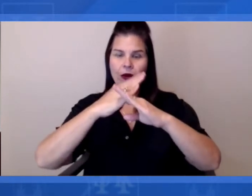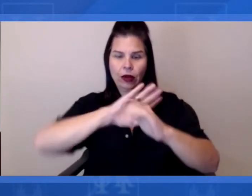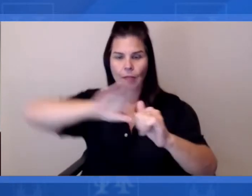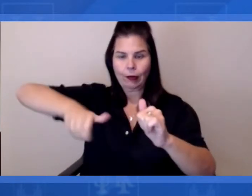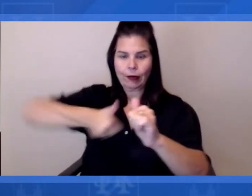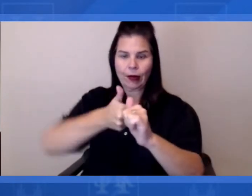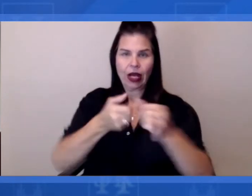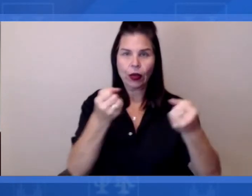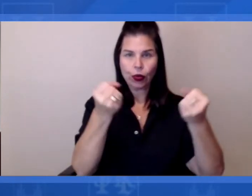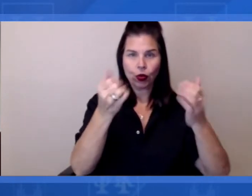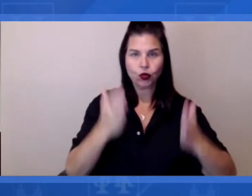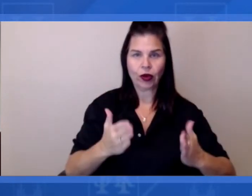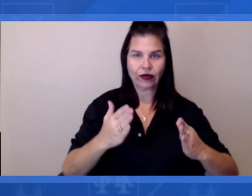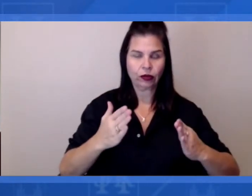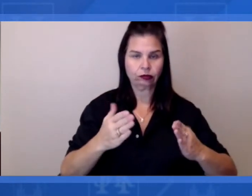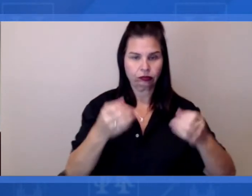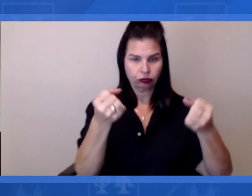driver